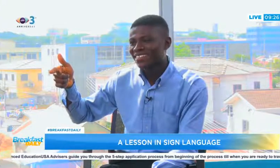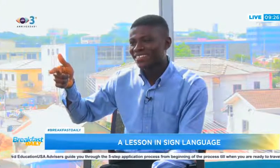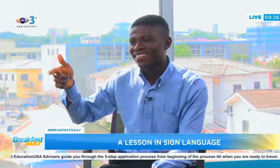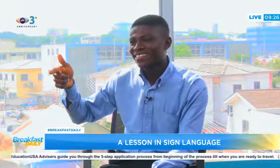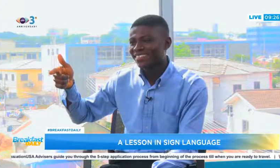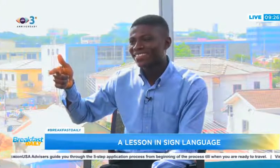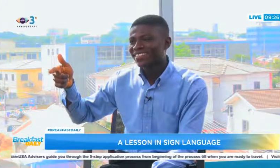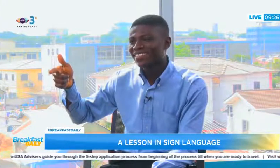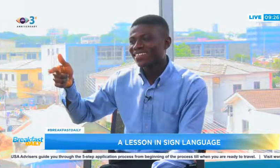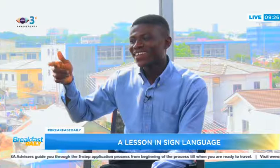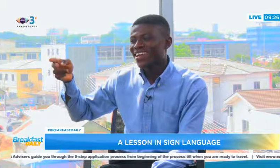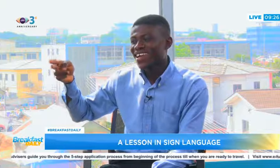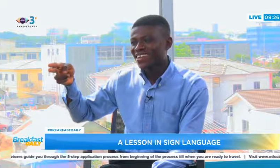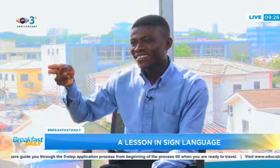G. Okay. G. H.